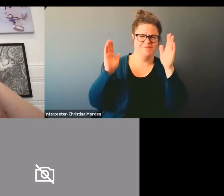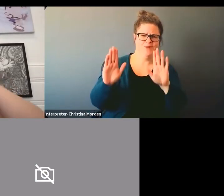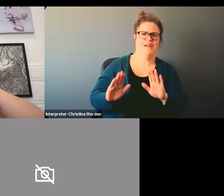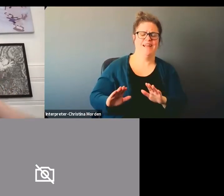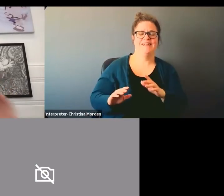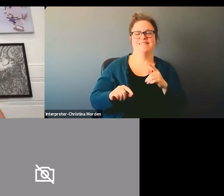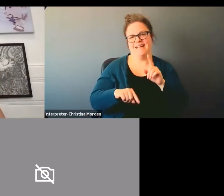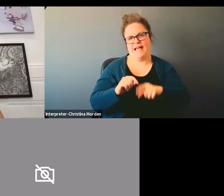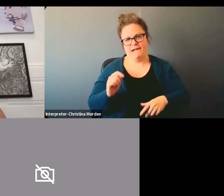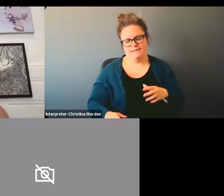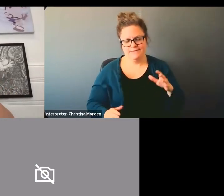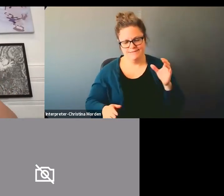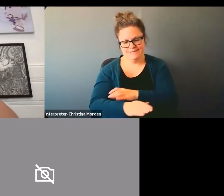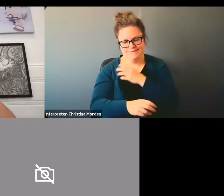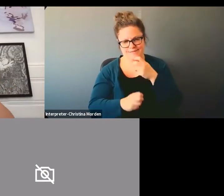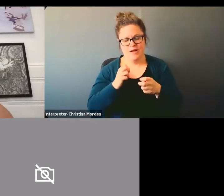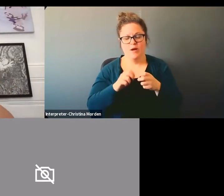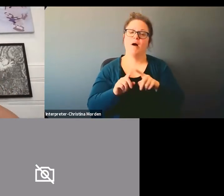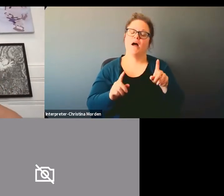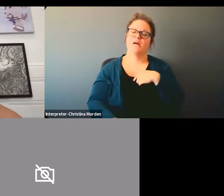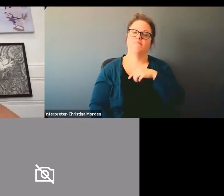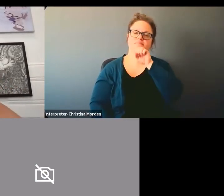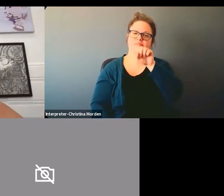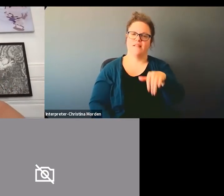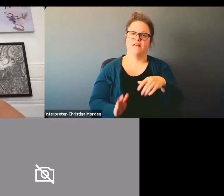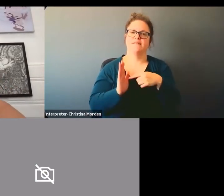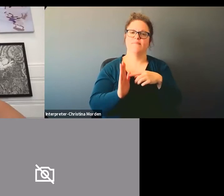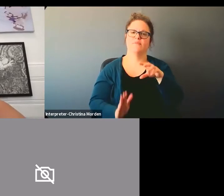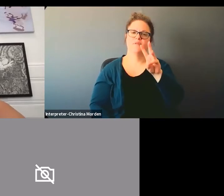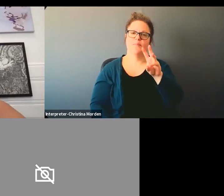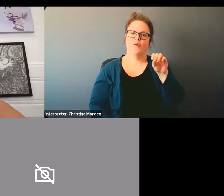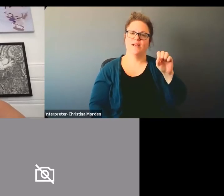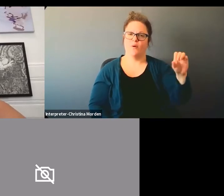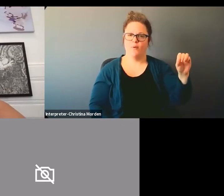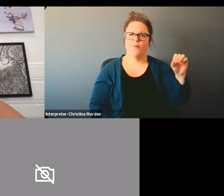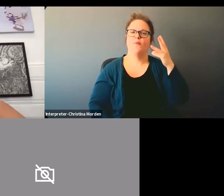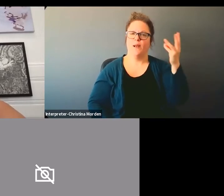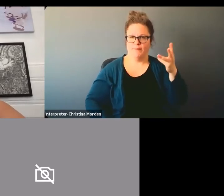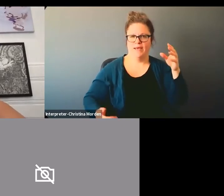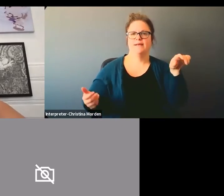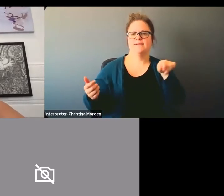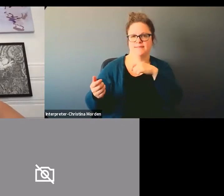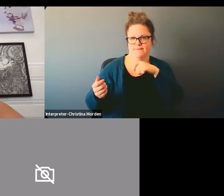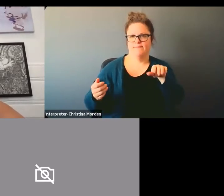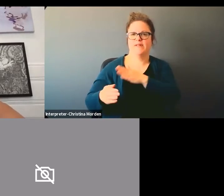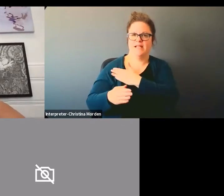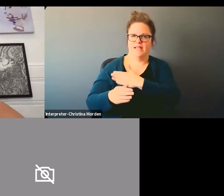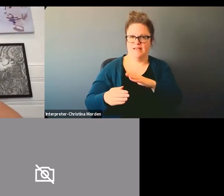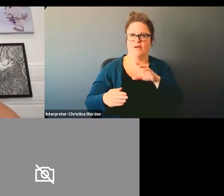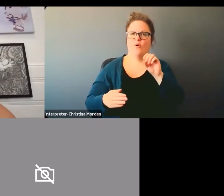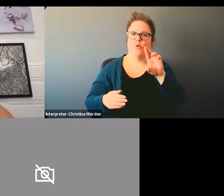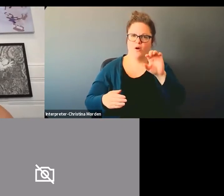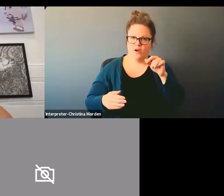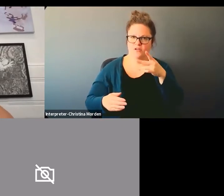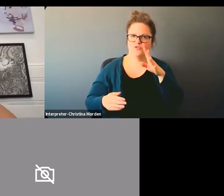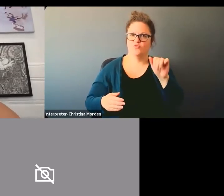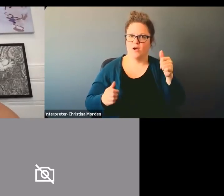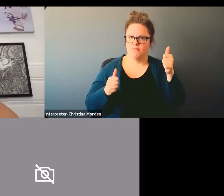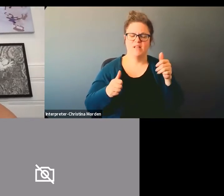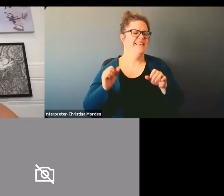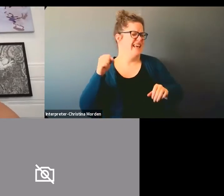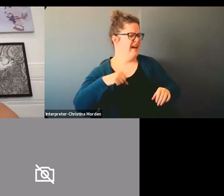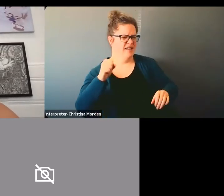that example you gave from the WSO. That was super great. Yeah, they did such an amazing job with